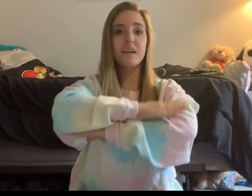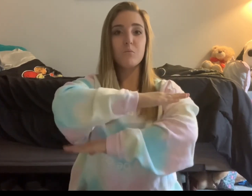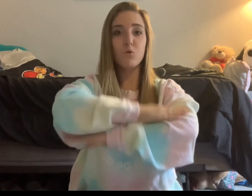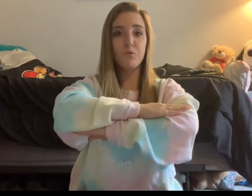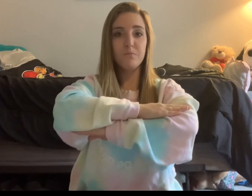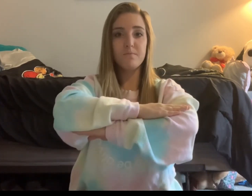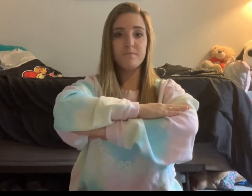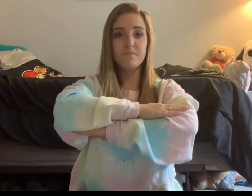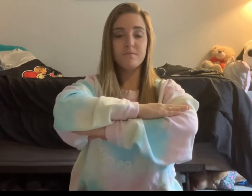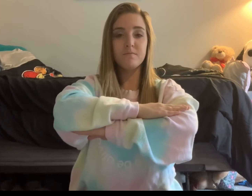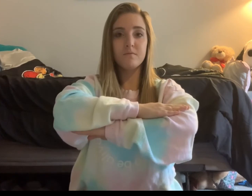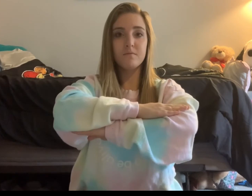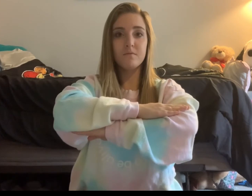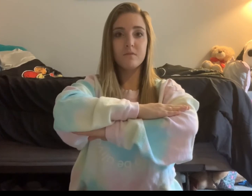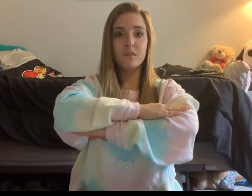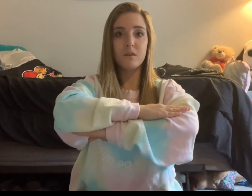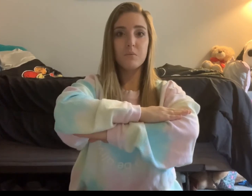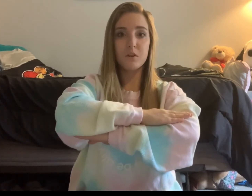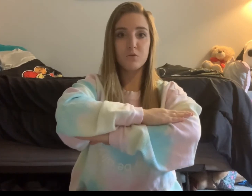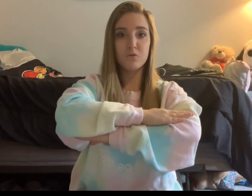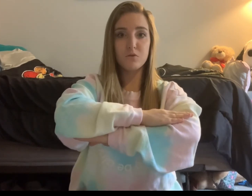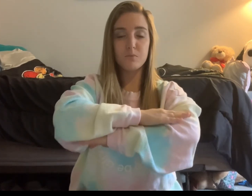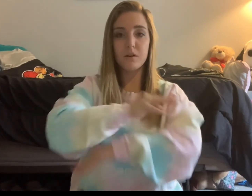table. Menu you spell